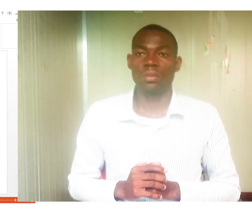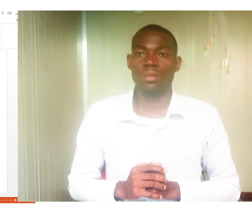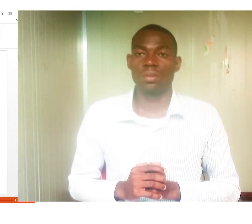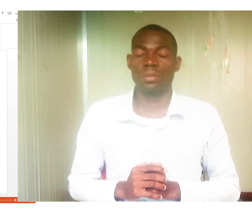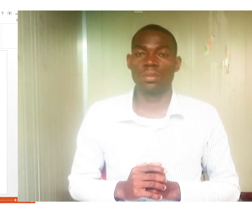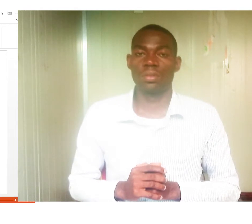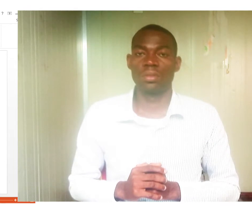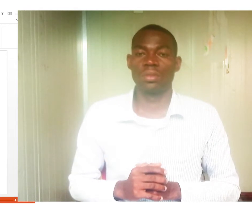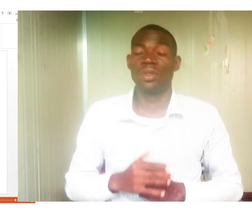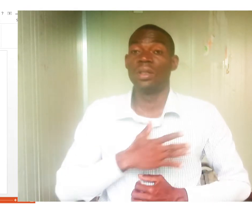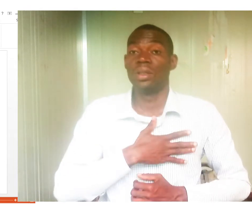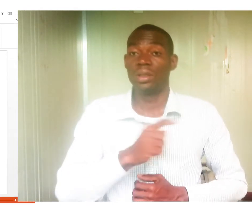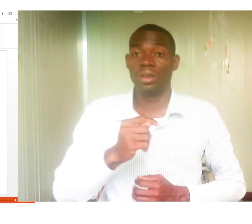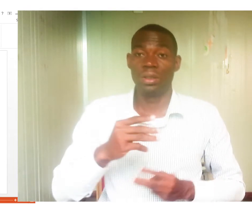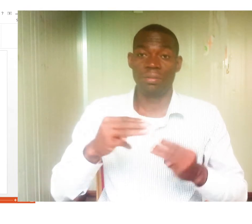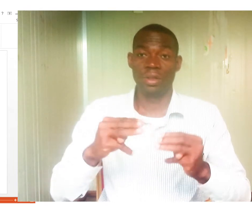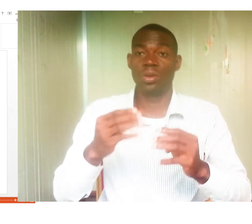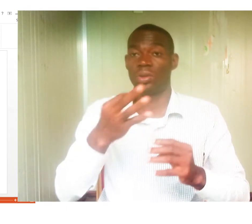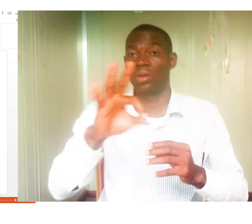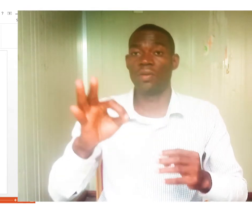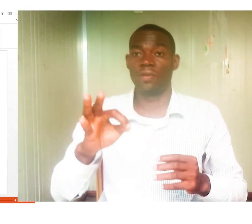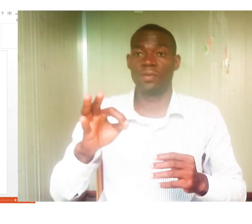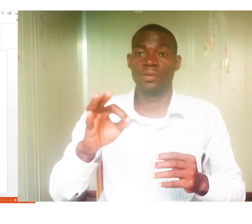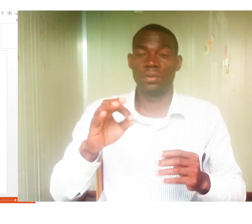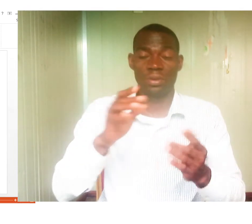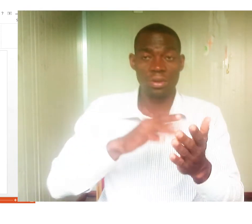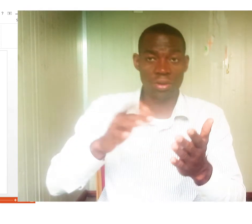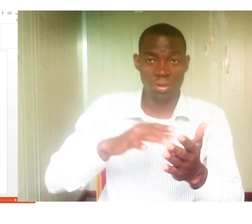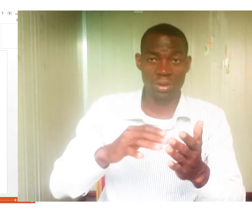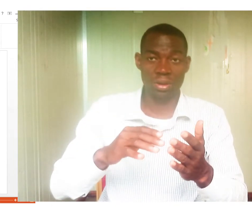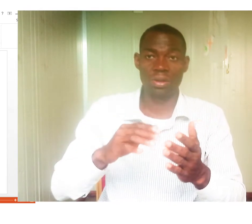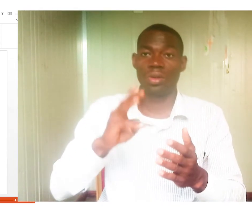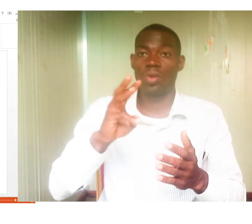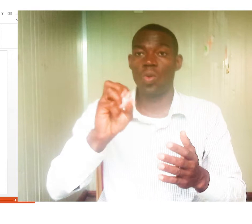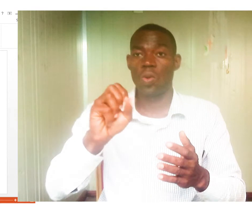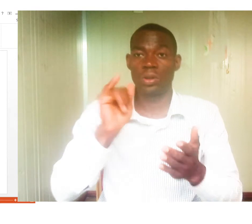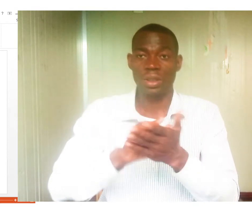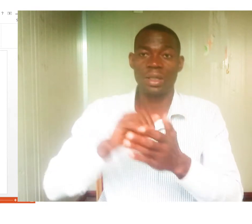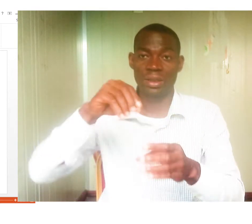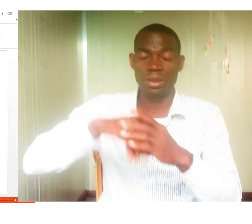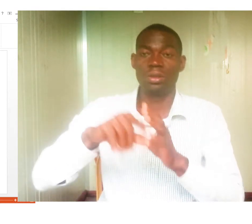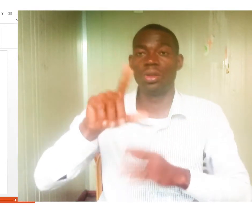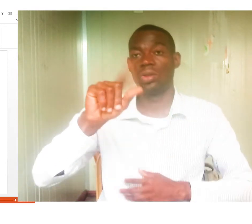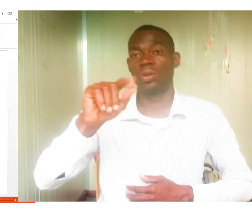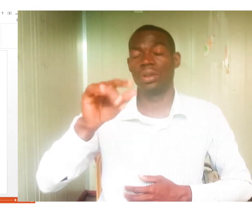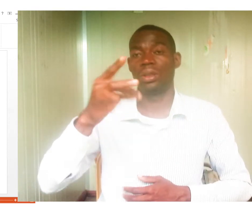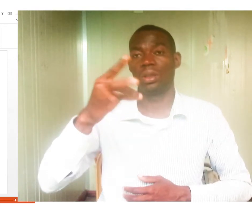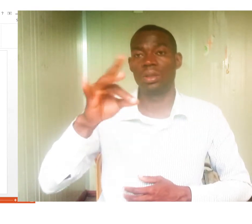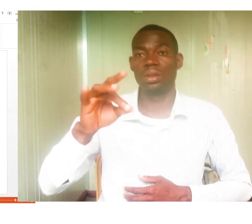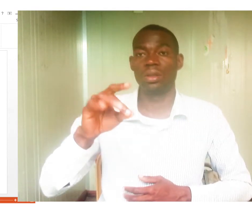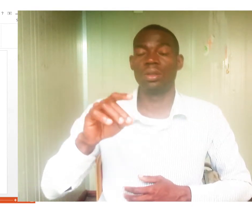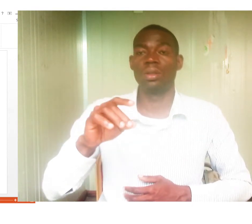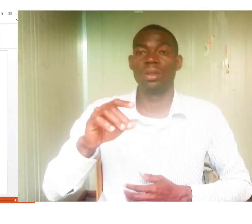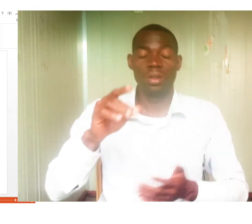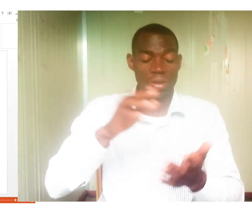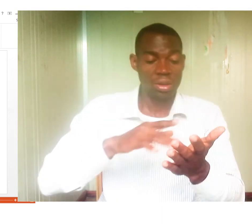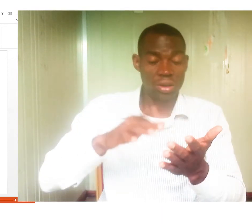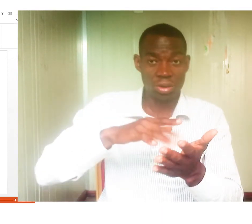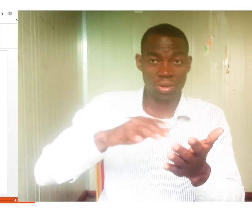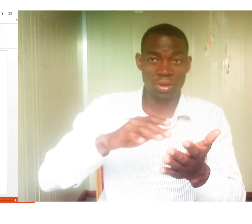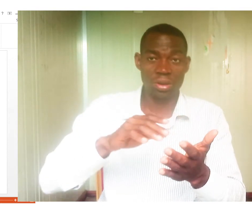was that in 2018, the study was conducted in Lilongwe, Cholo,